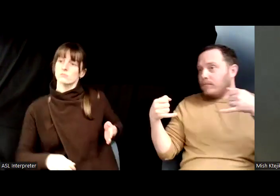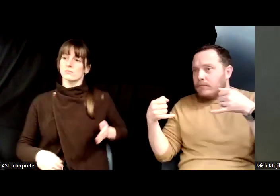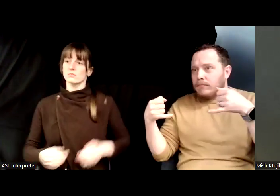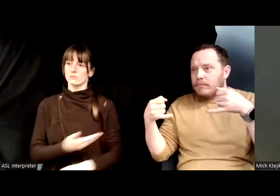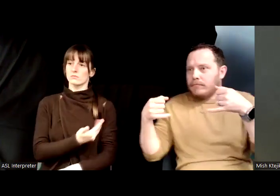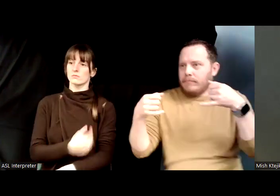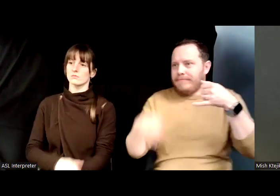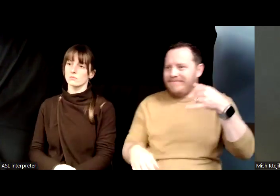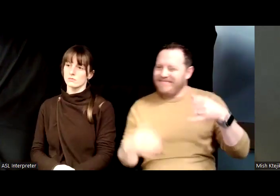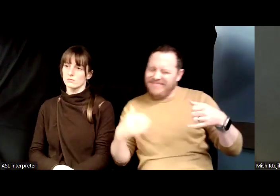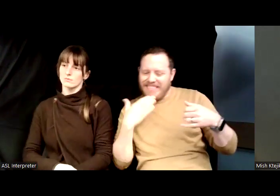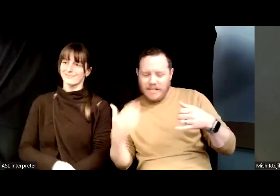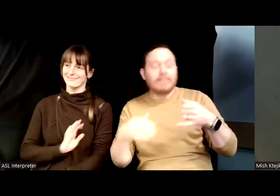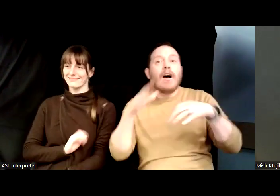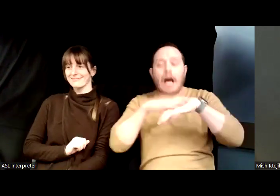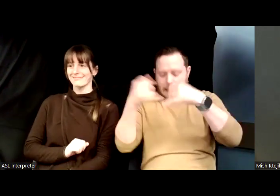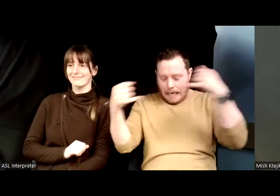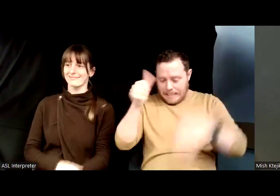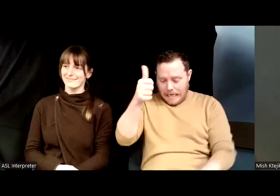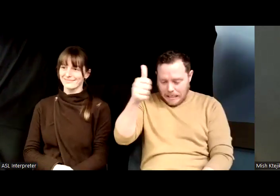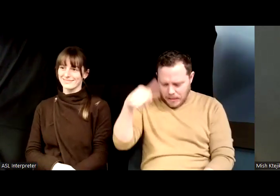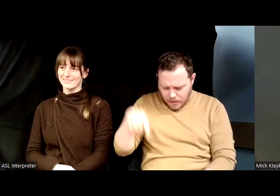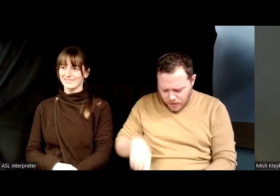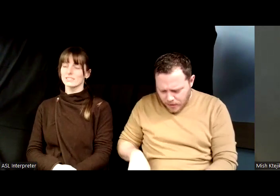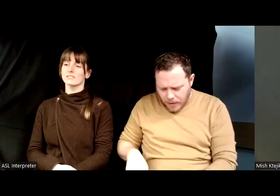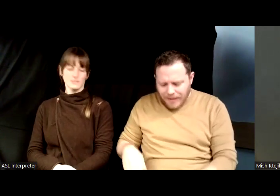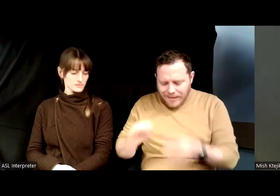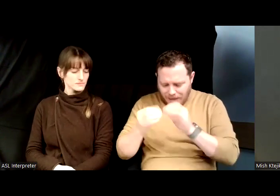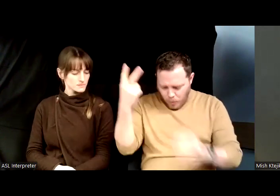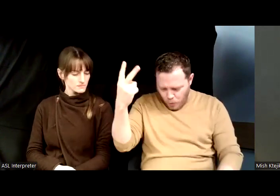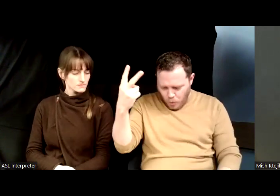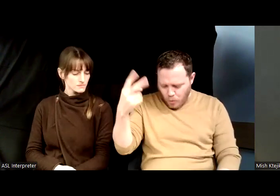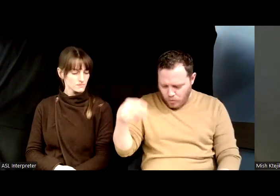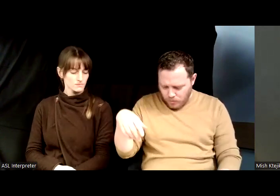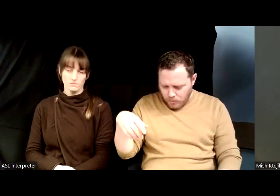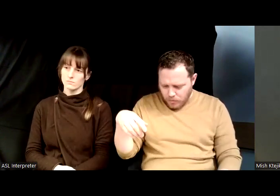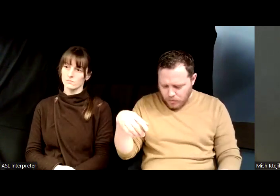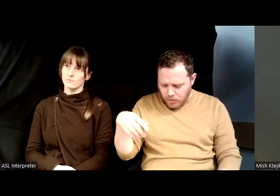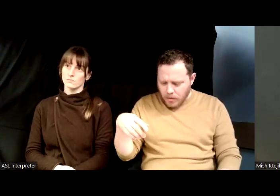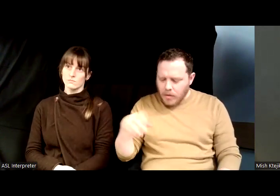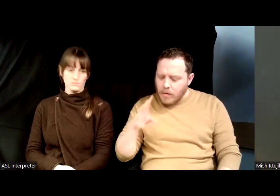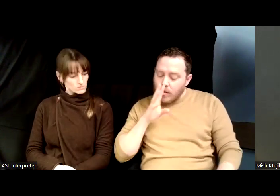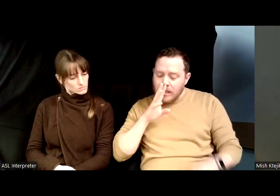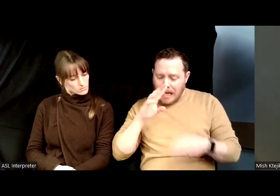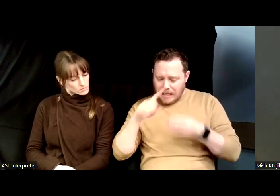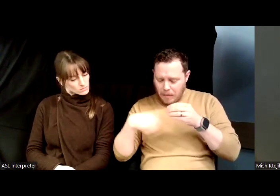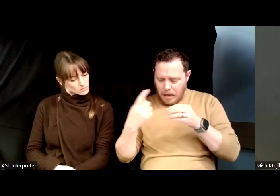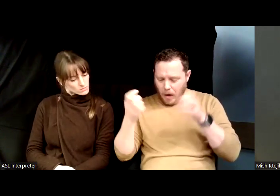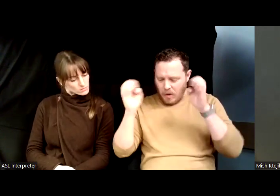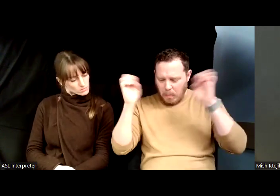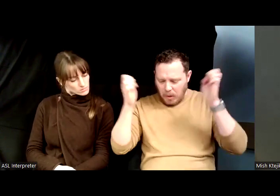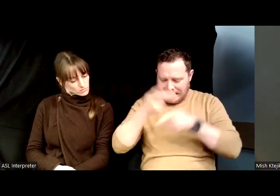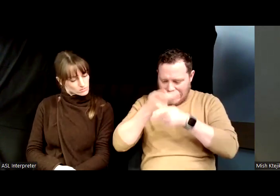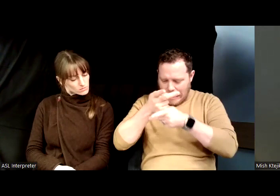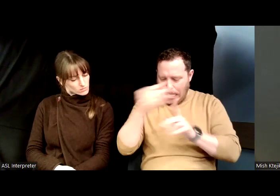Online, oh, thanks, I'll get over closer. Online 10, number 2, page